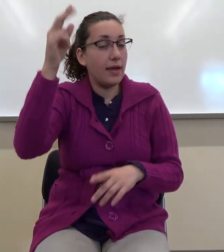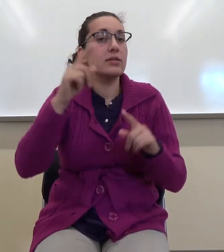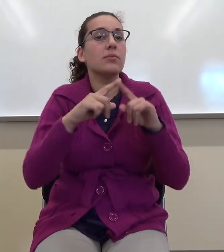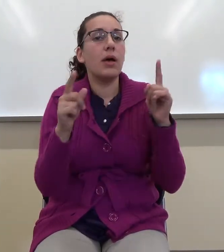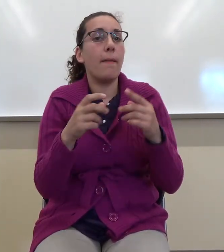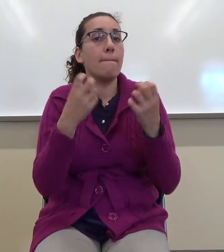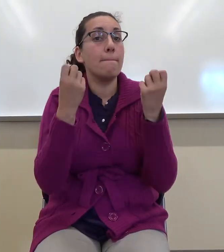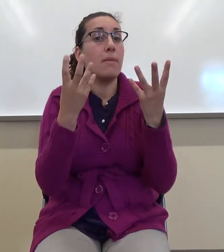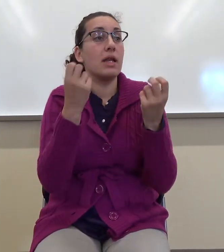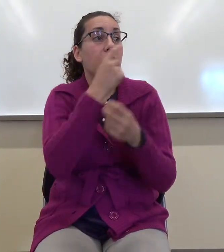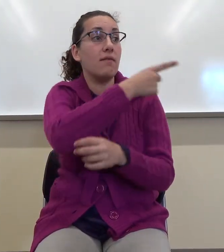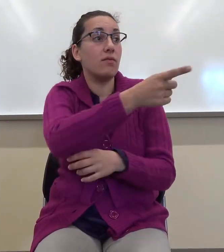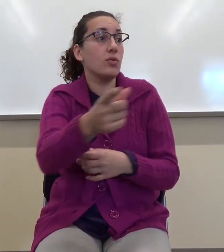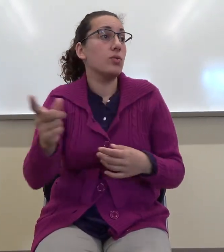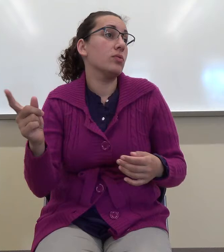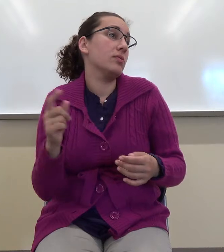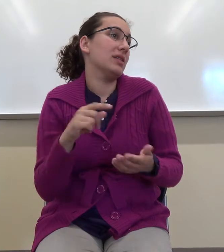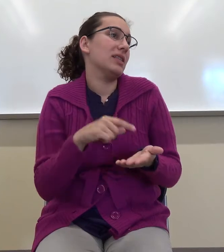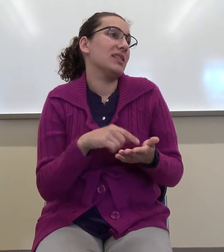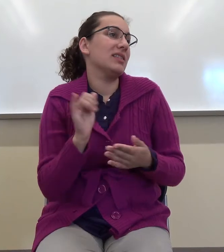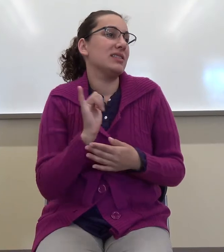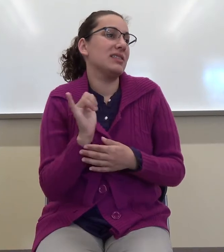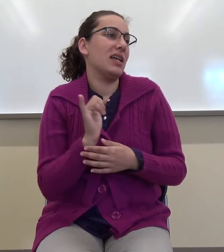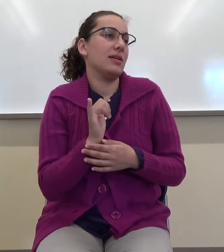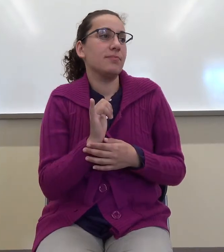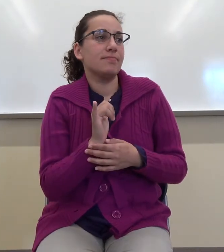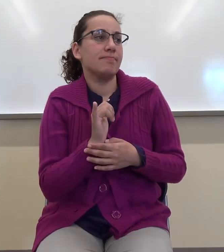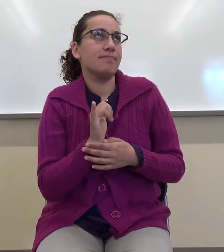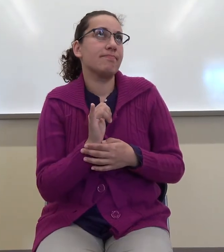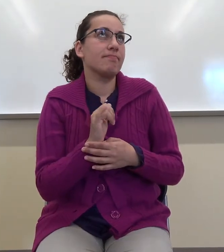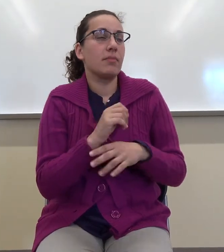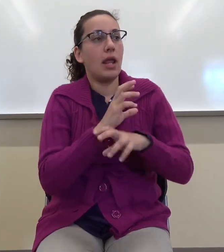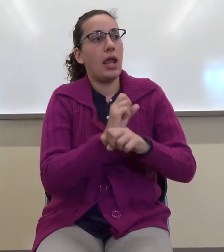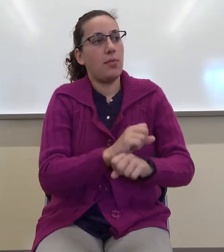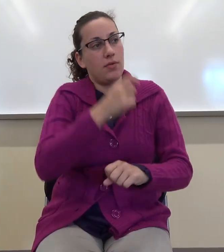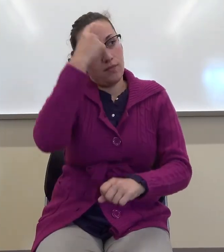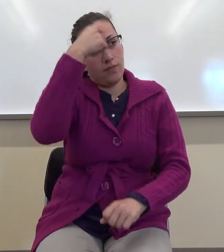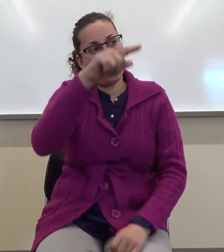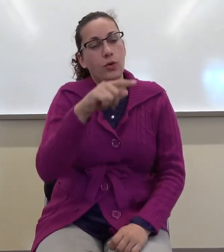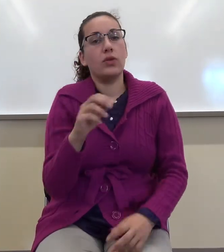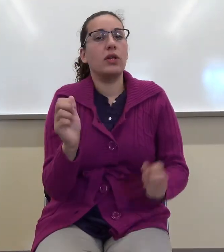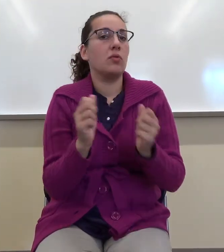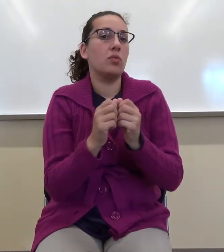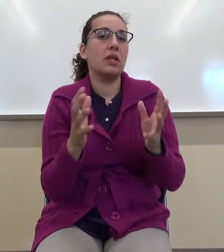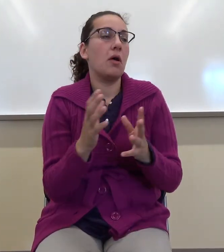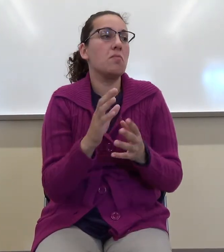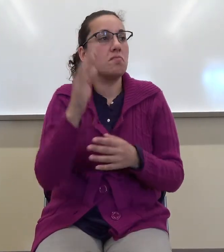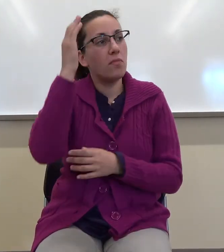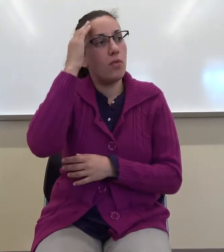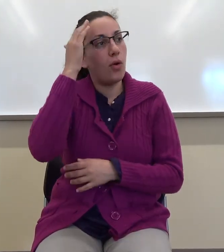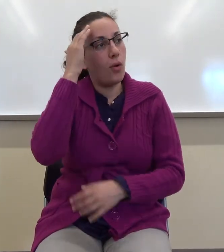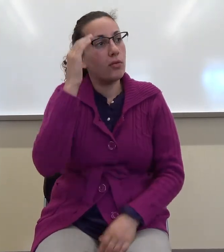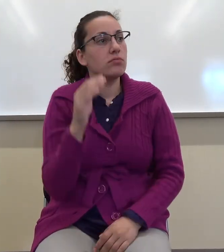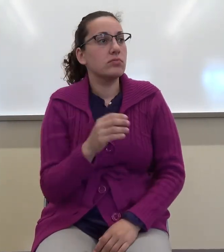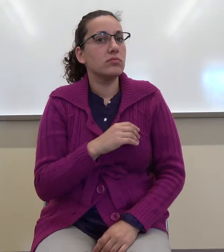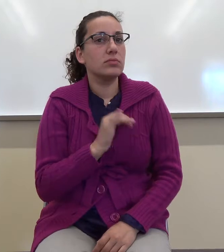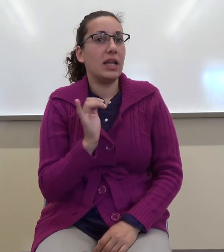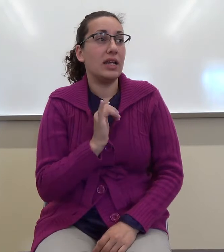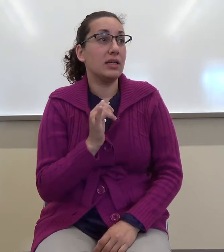of you this is second nature. I think you're actually doing this without realizing it. When you first look at